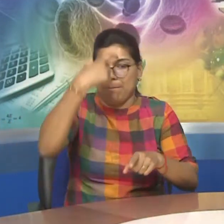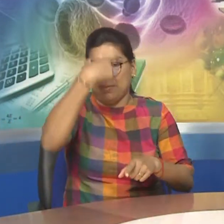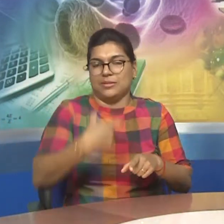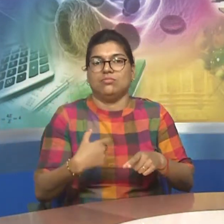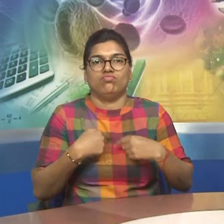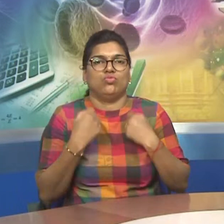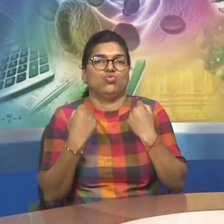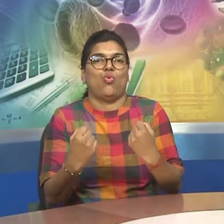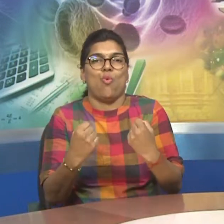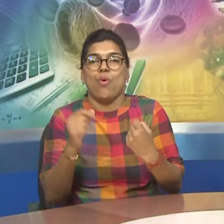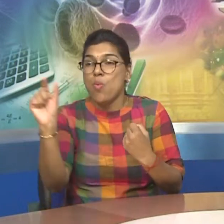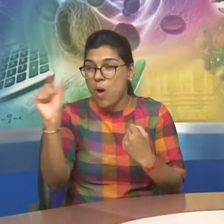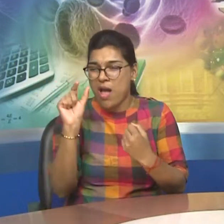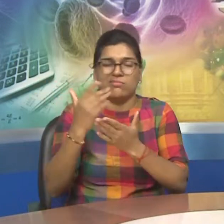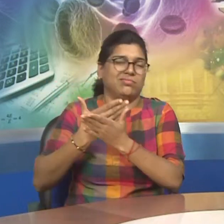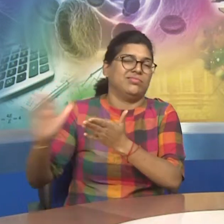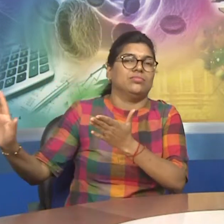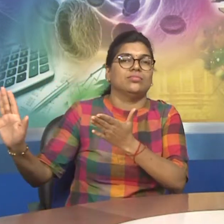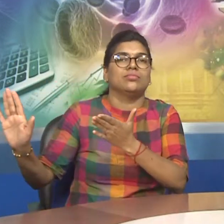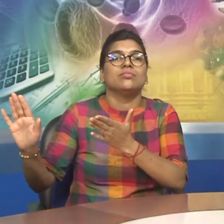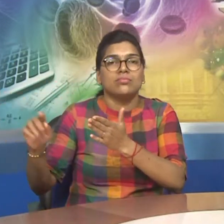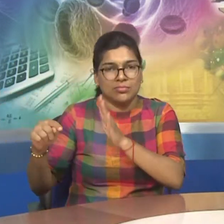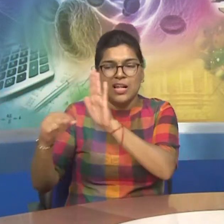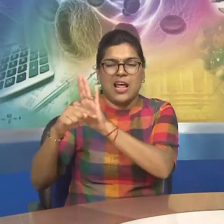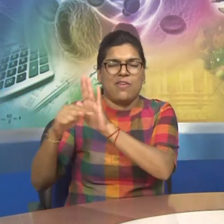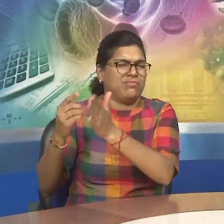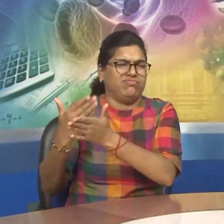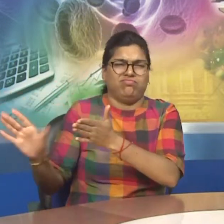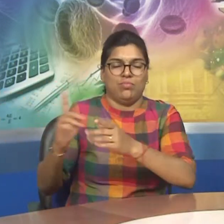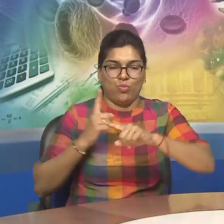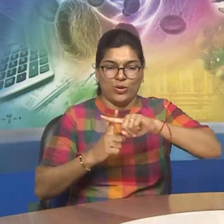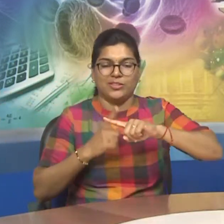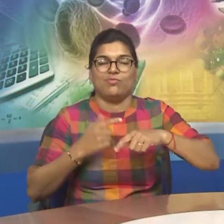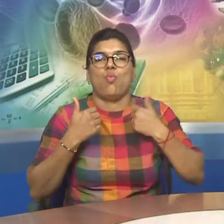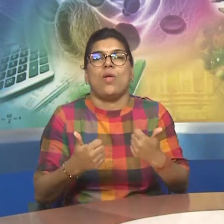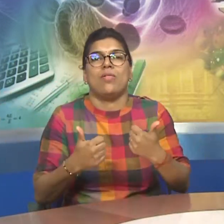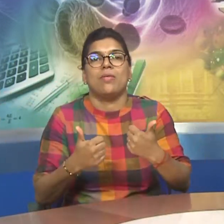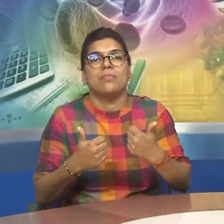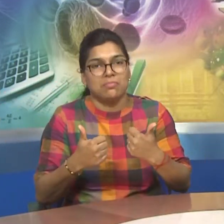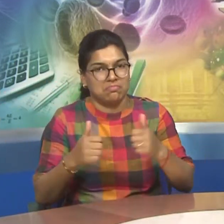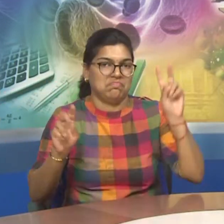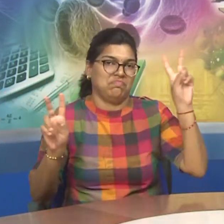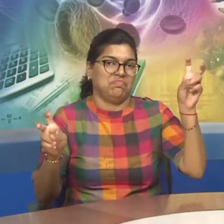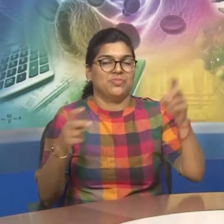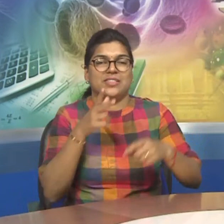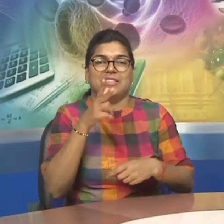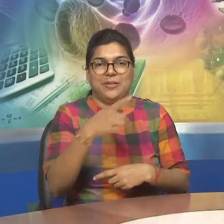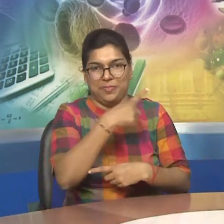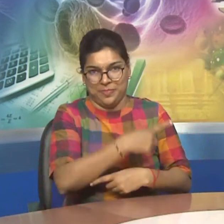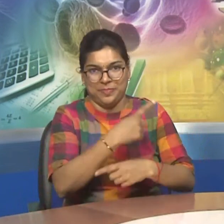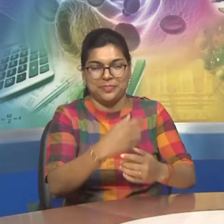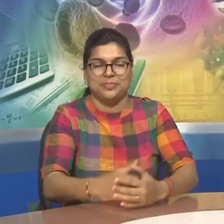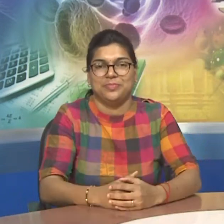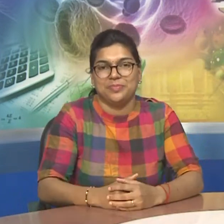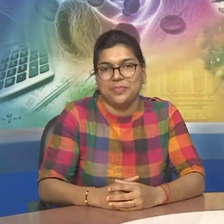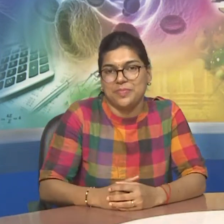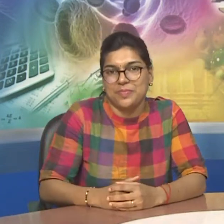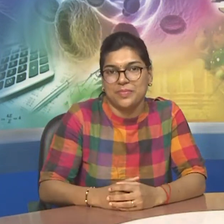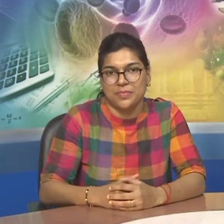So at that time we need to be like ocean and should not think about the negative comments of